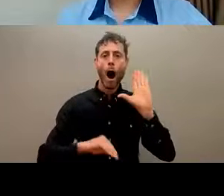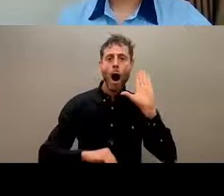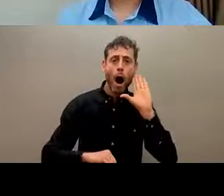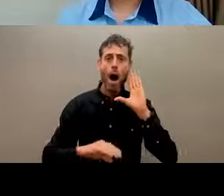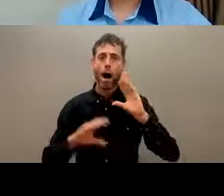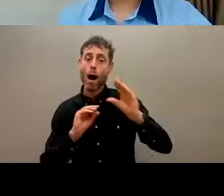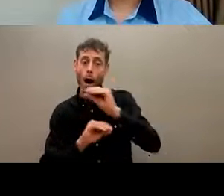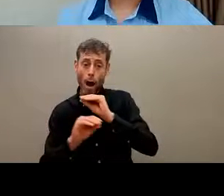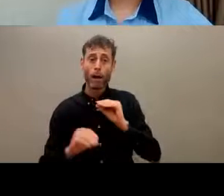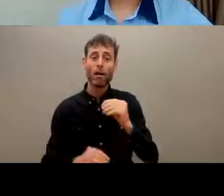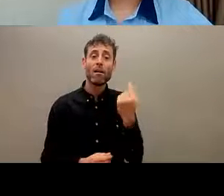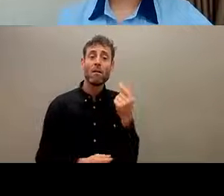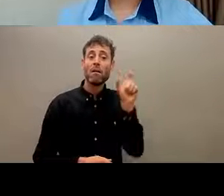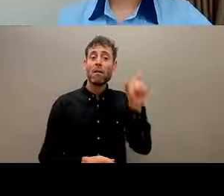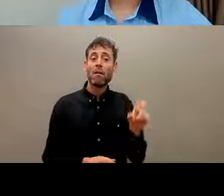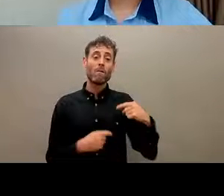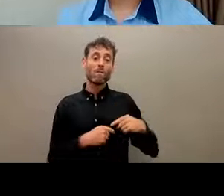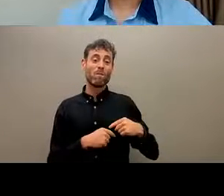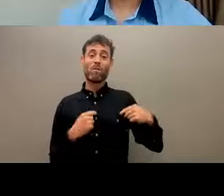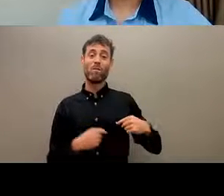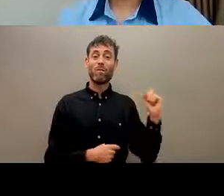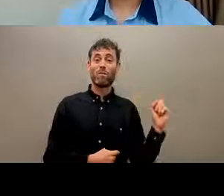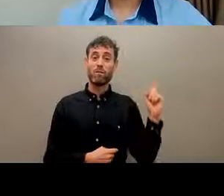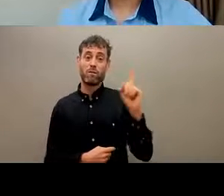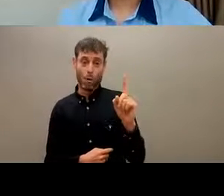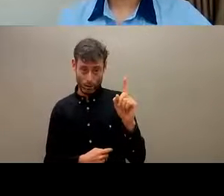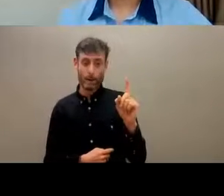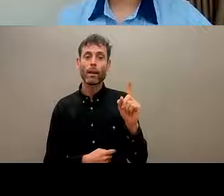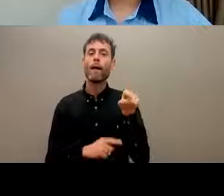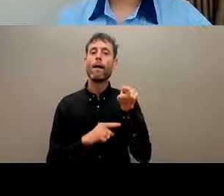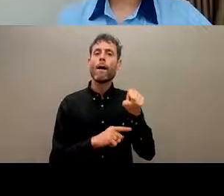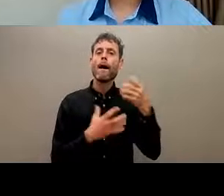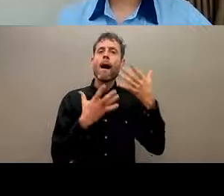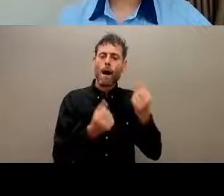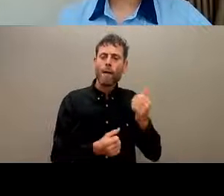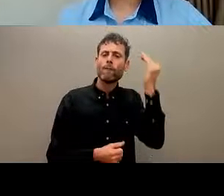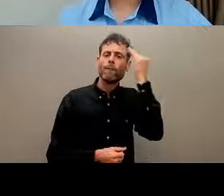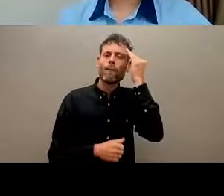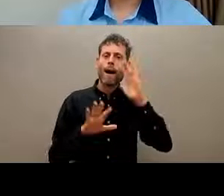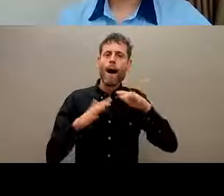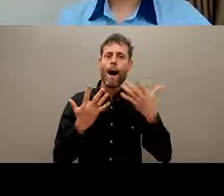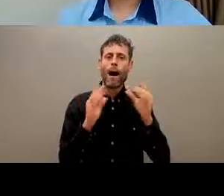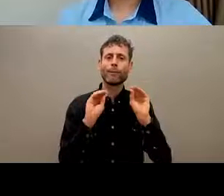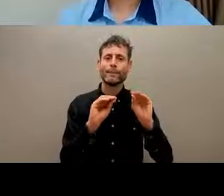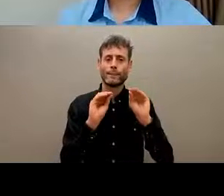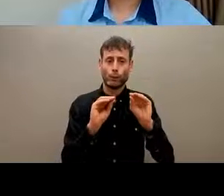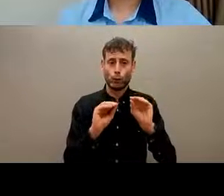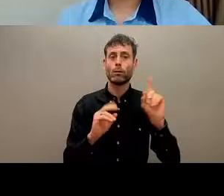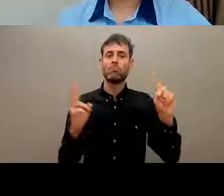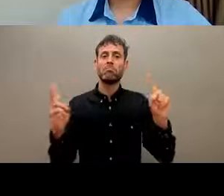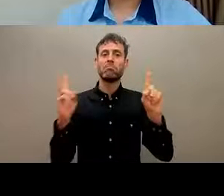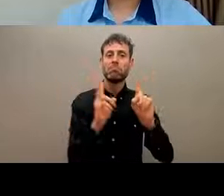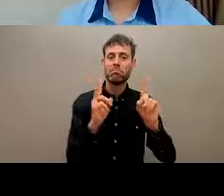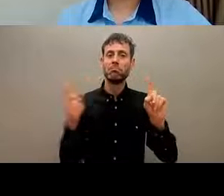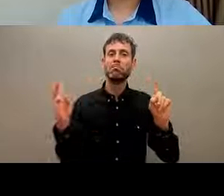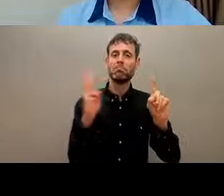student, or sometimes when the volunteer has teaching experience, we can match them with more than one student,